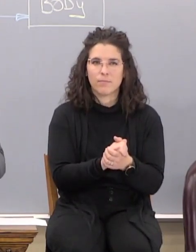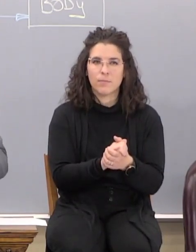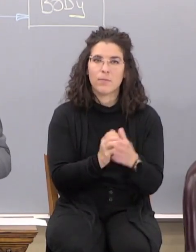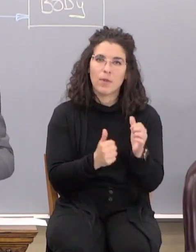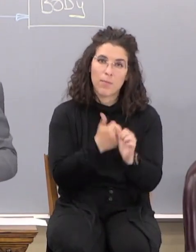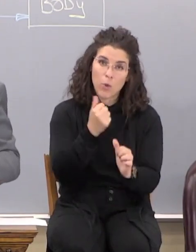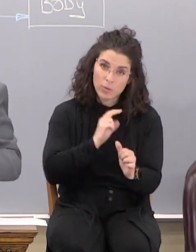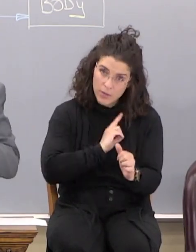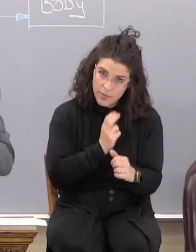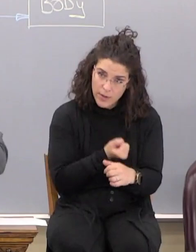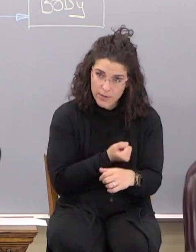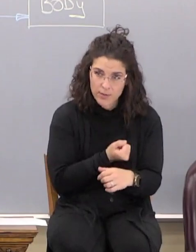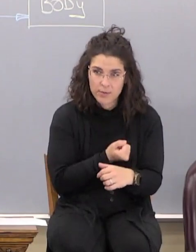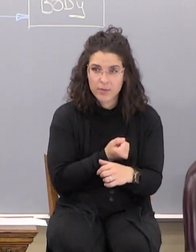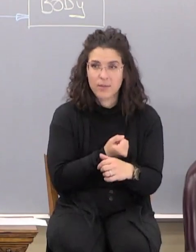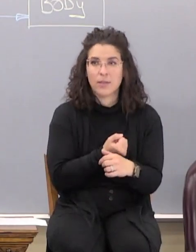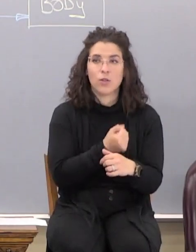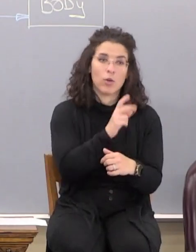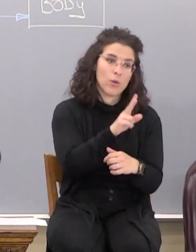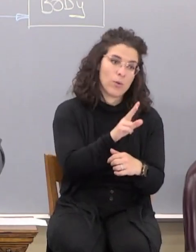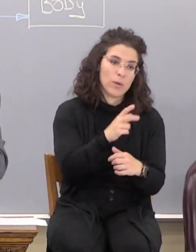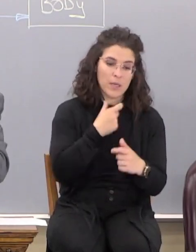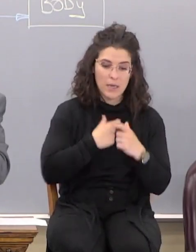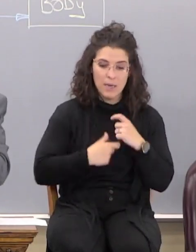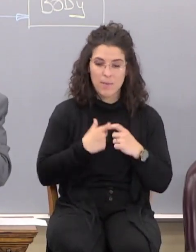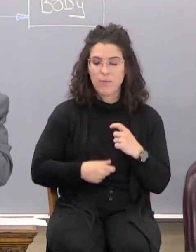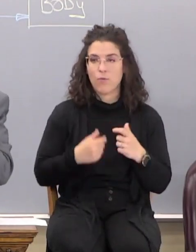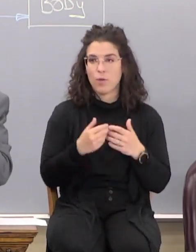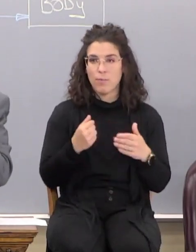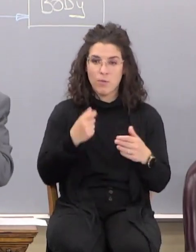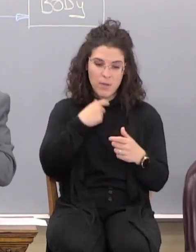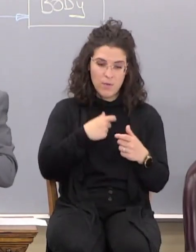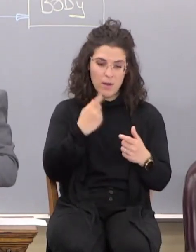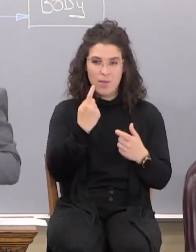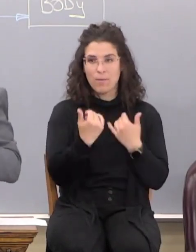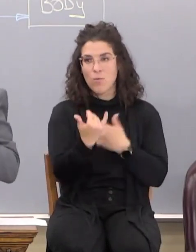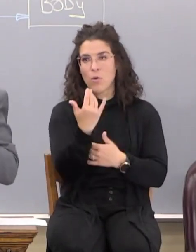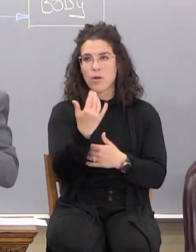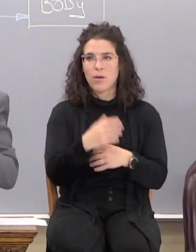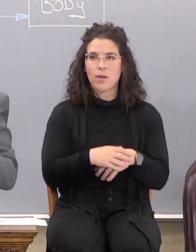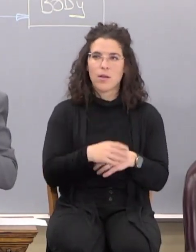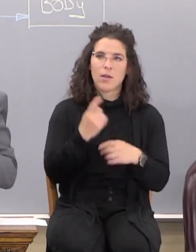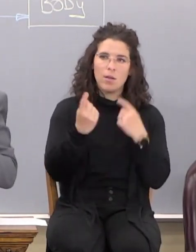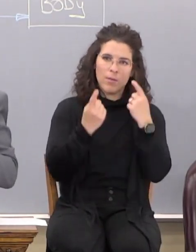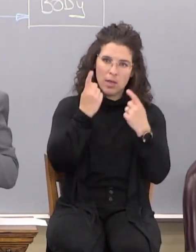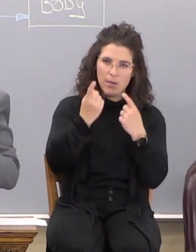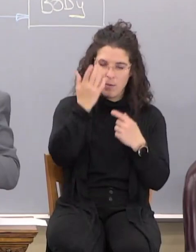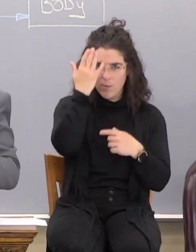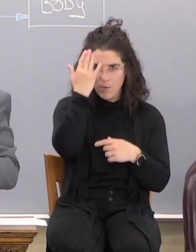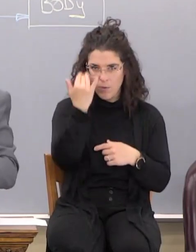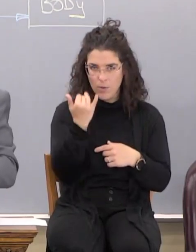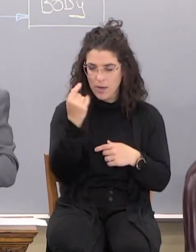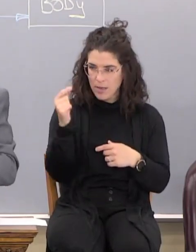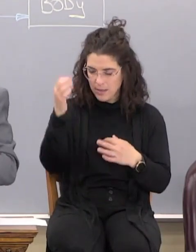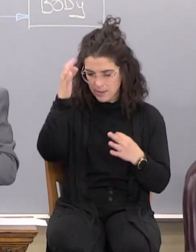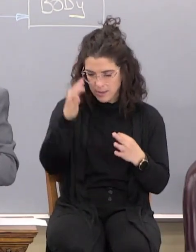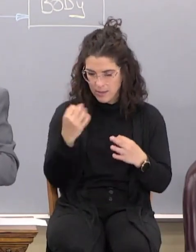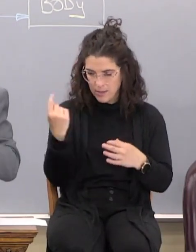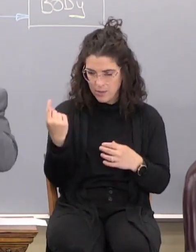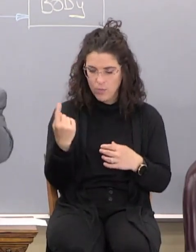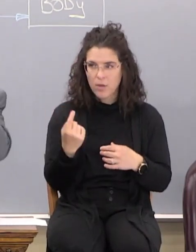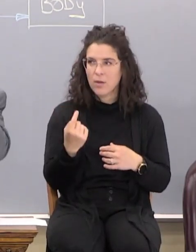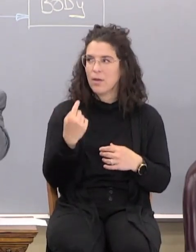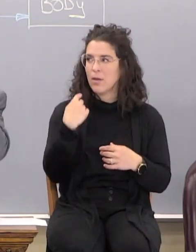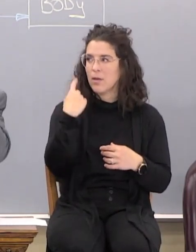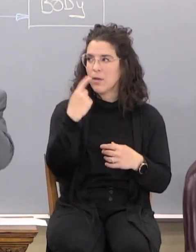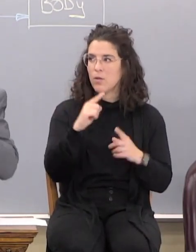Most of us, he took three ties before I put that one on this morning. Now you probably wonder why I decided this one, because